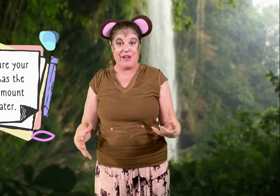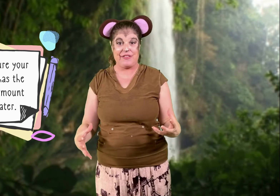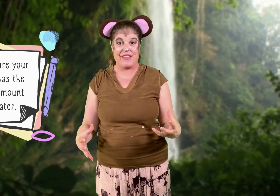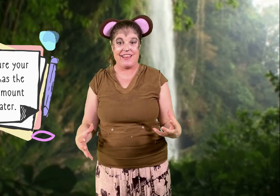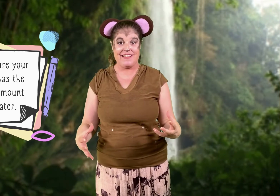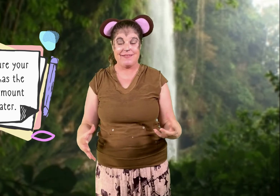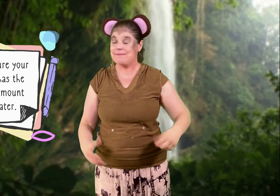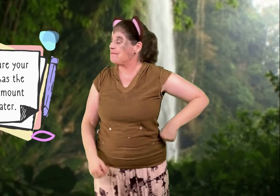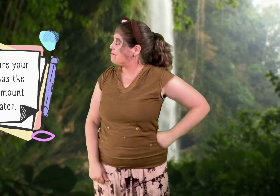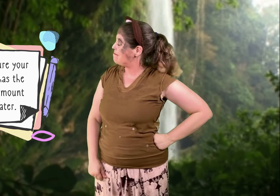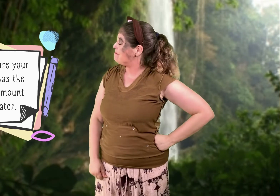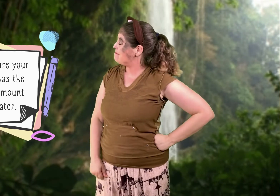healthy.